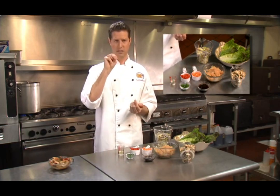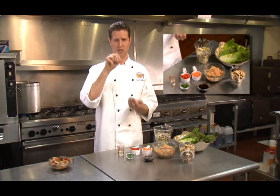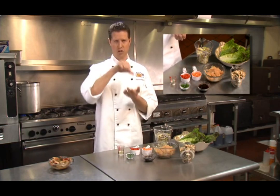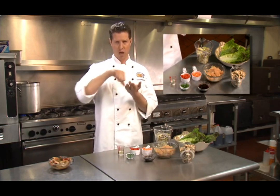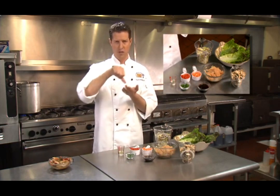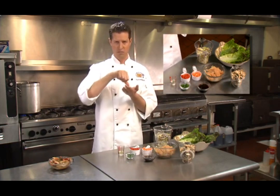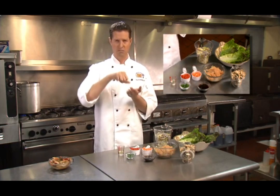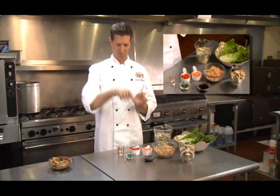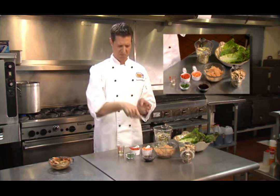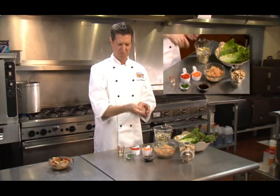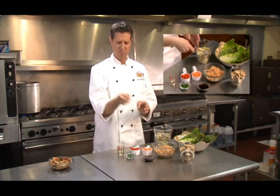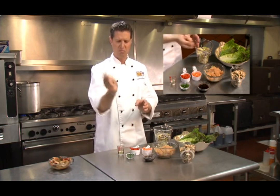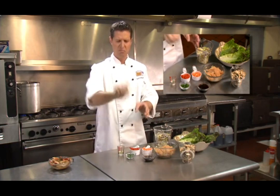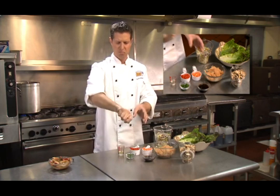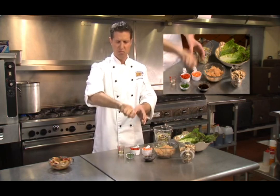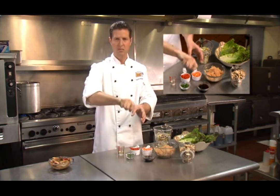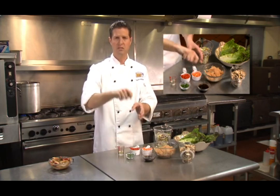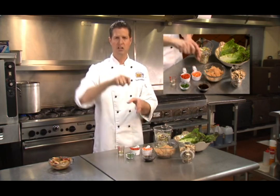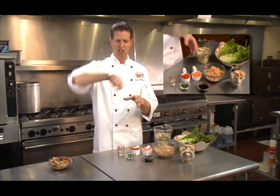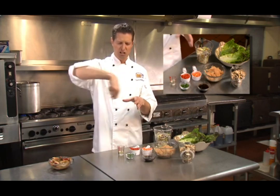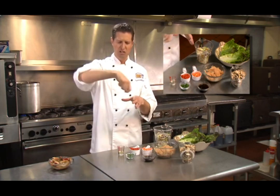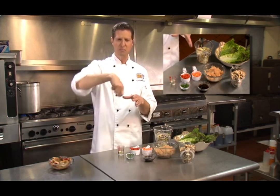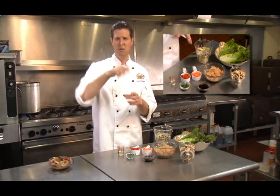cook for an additional 1 to 2 minutes